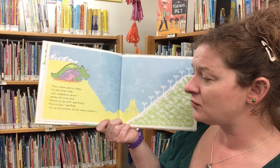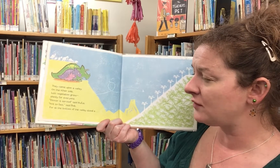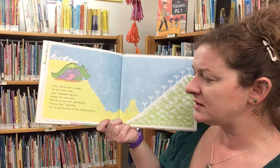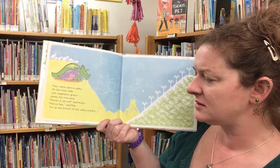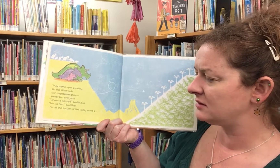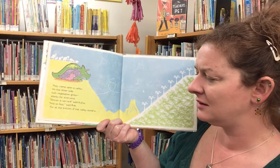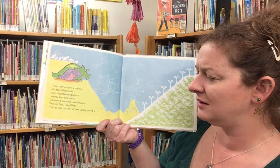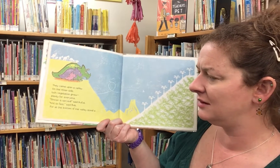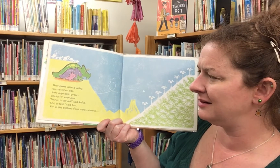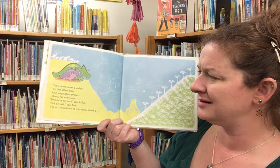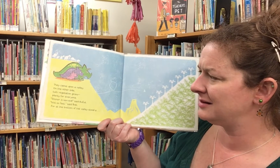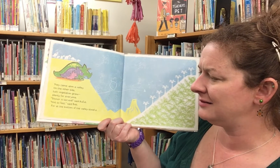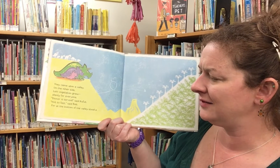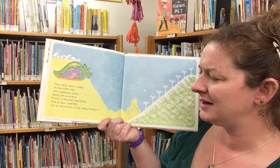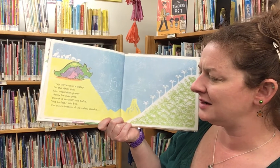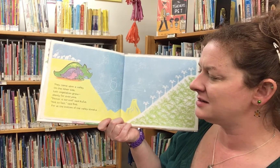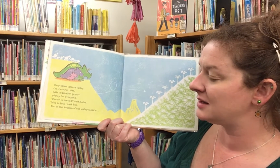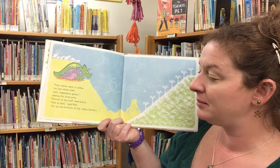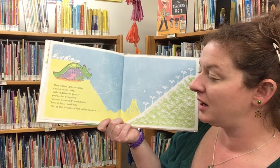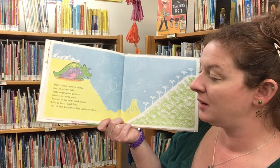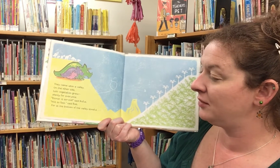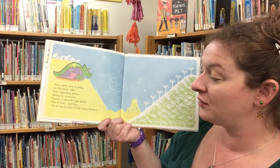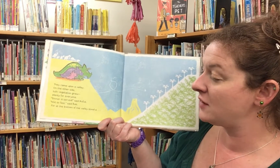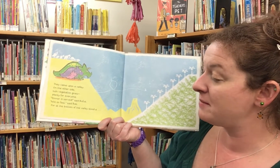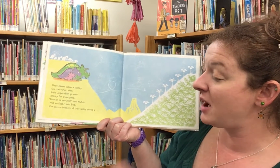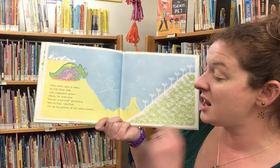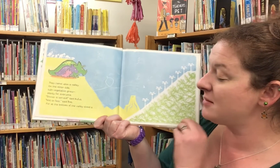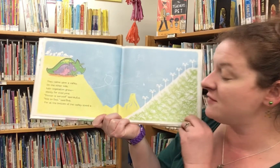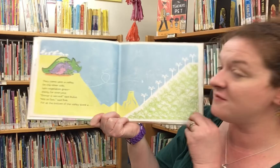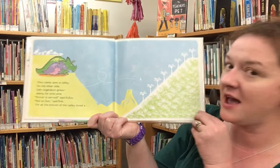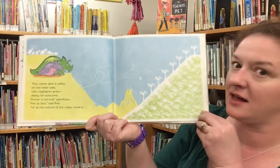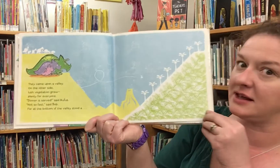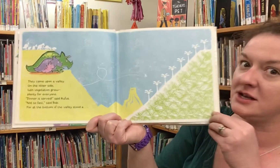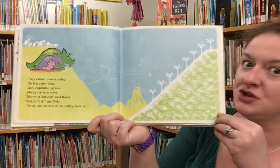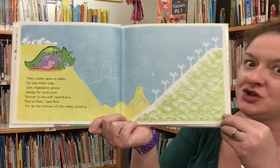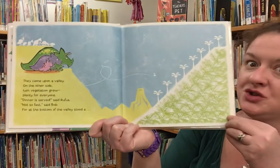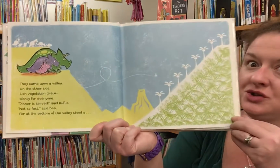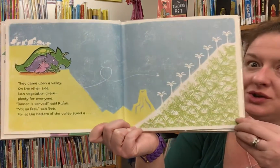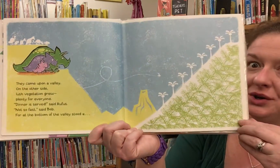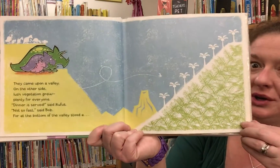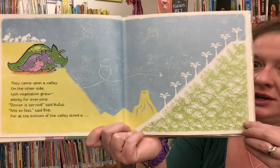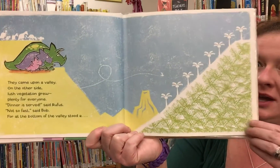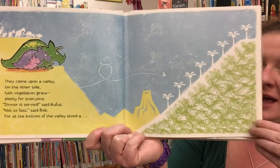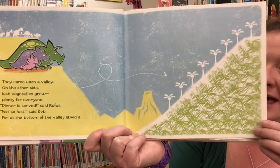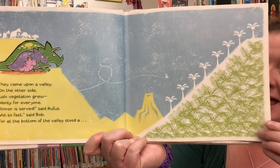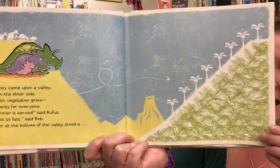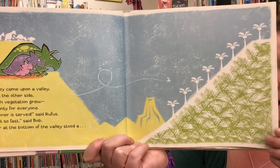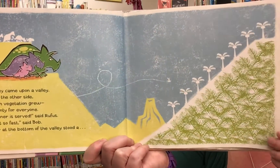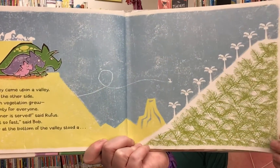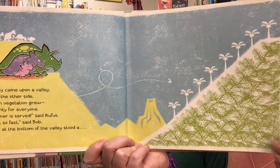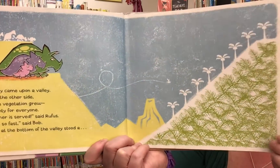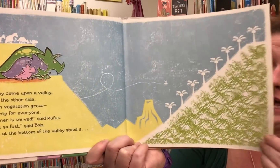Rufus. Not so fast," said Bob, for at the bottom of the valley stood a